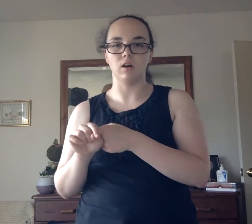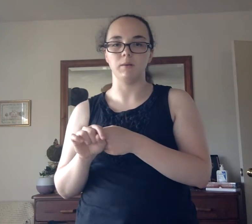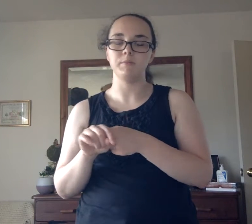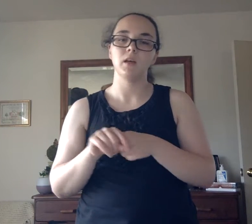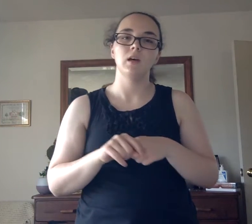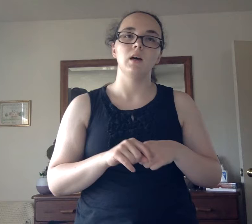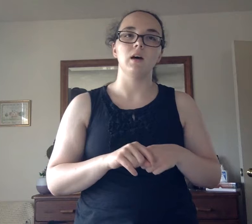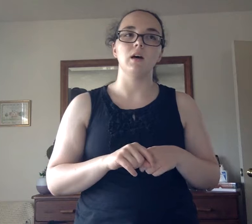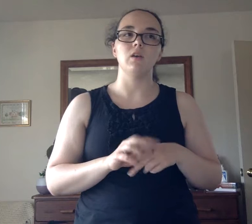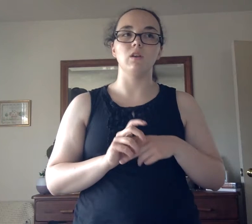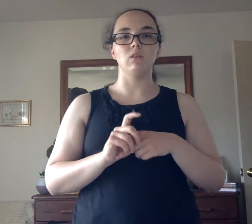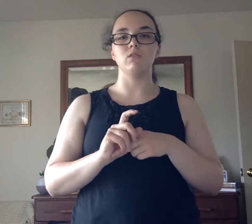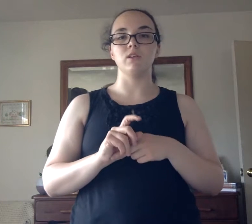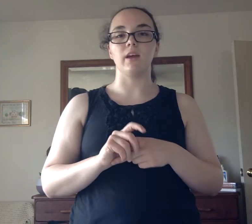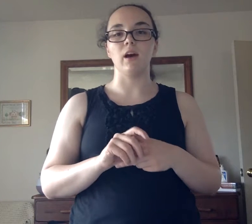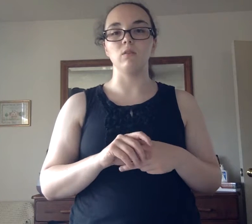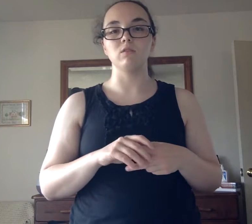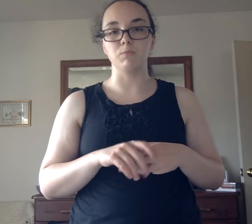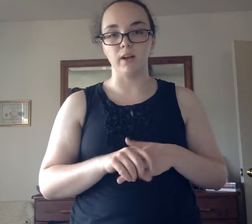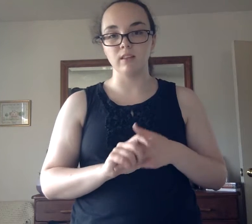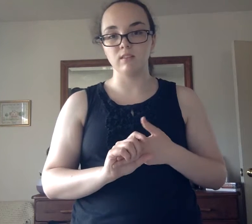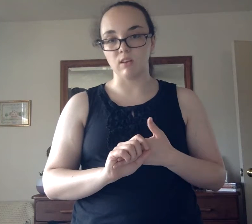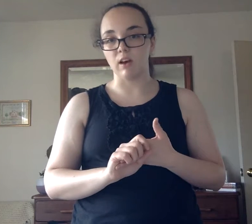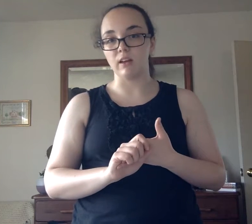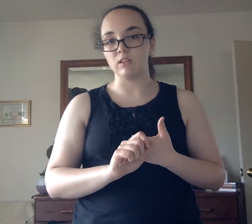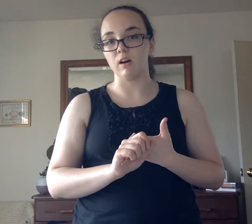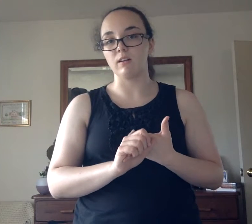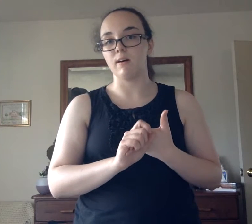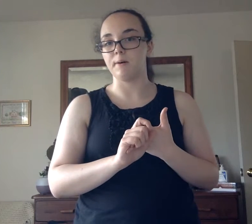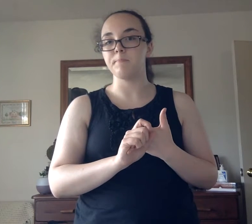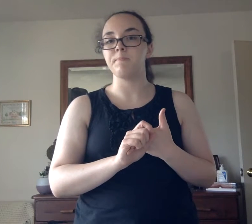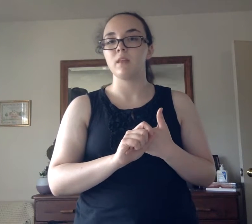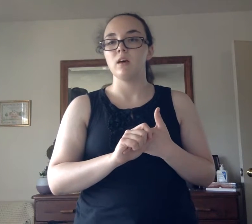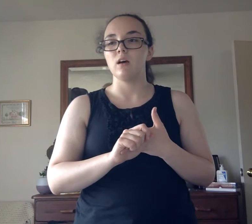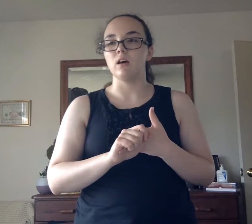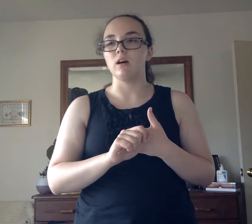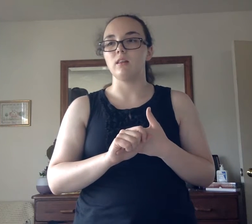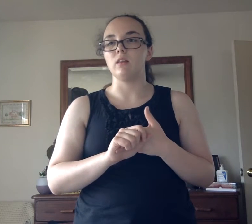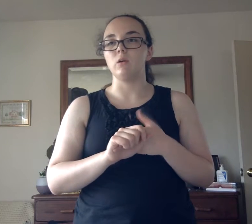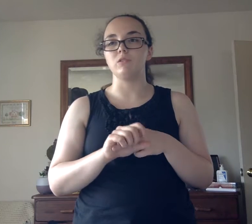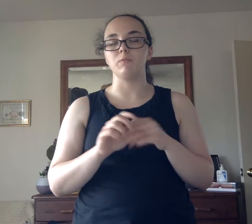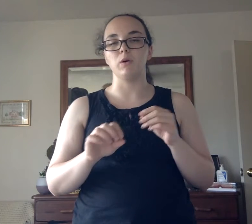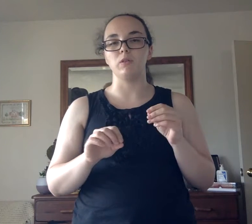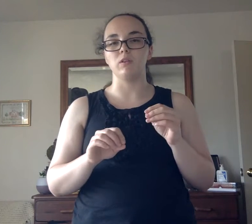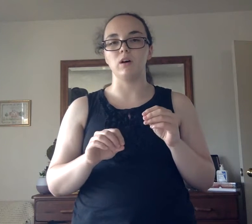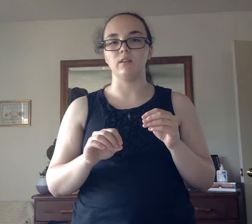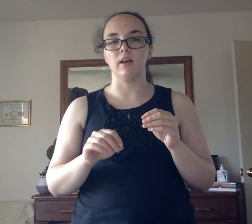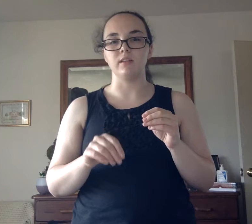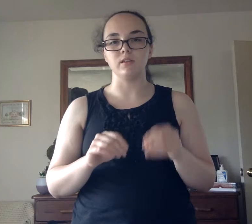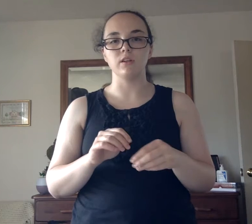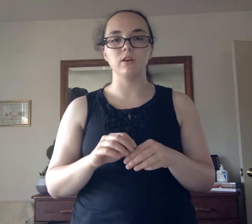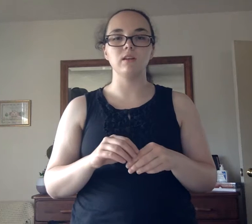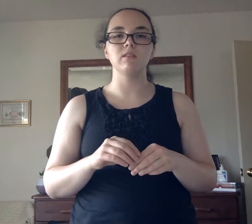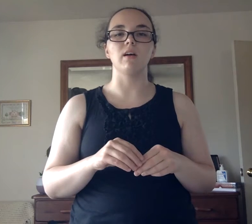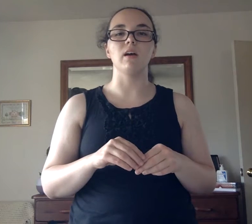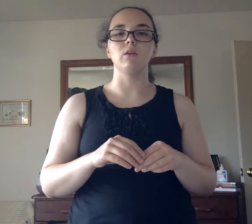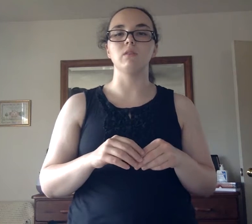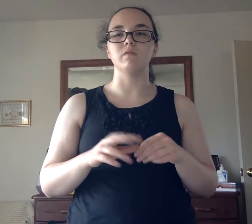aslpro.com. You can also check out spreadthesign.com. Those are both online dictionaries that you can